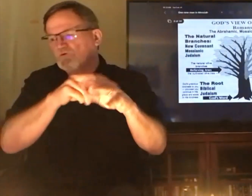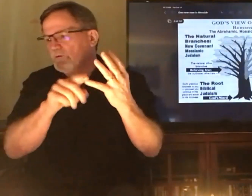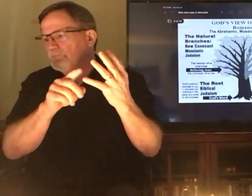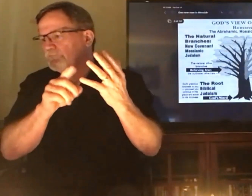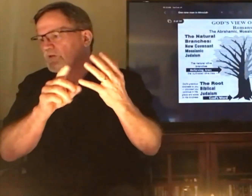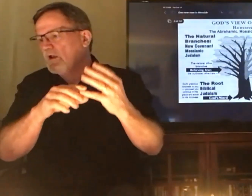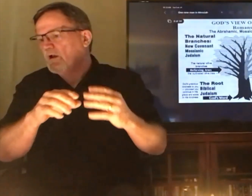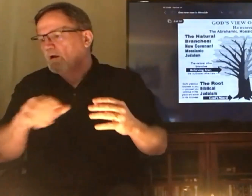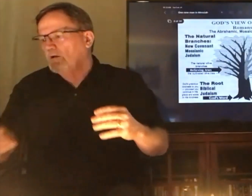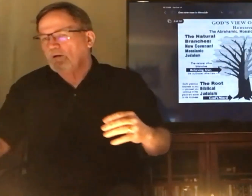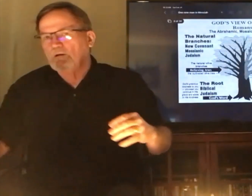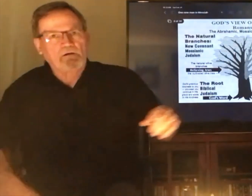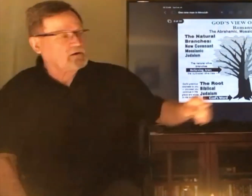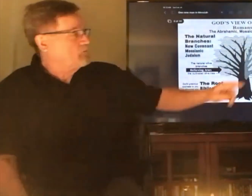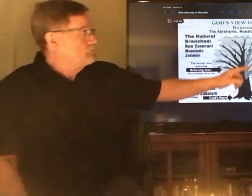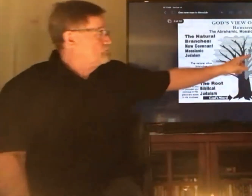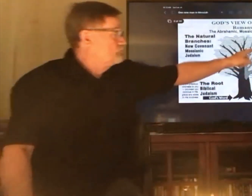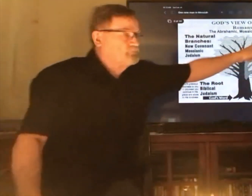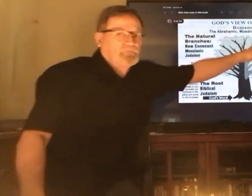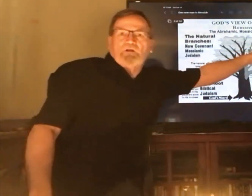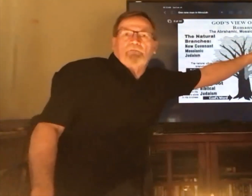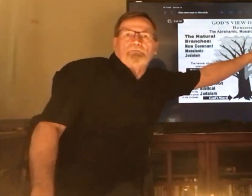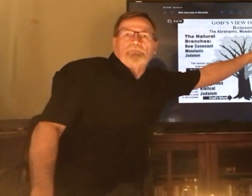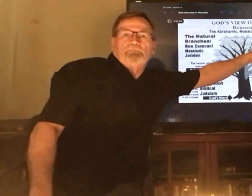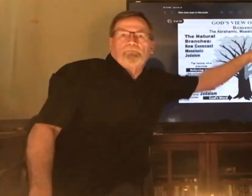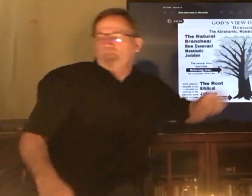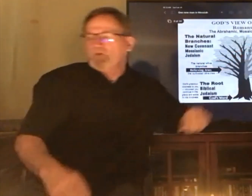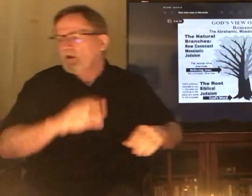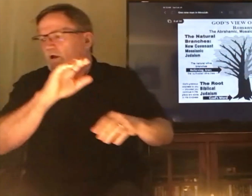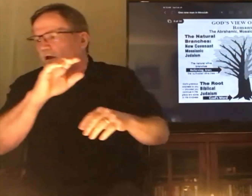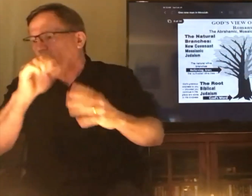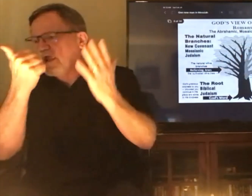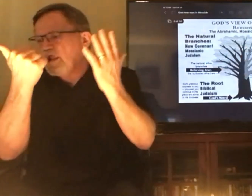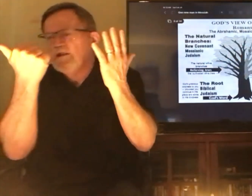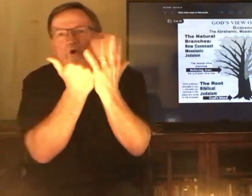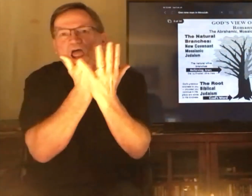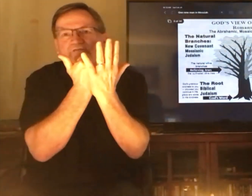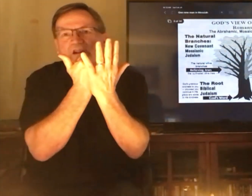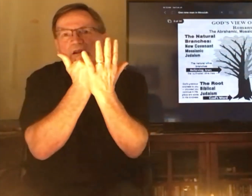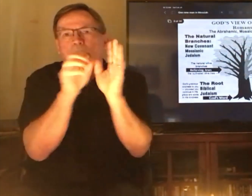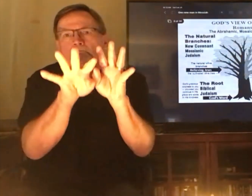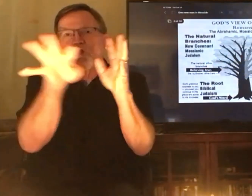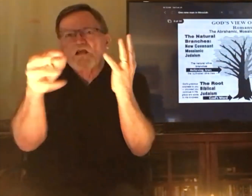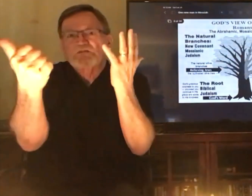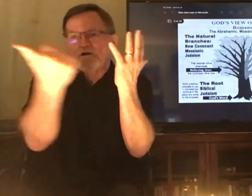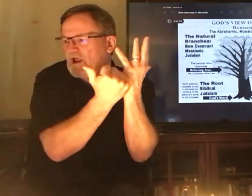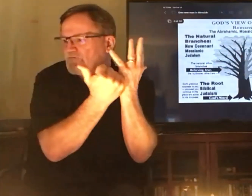that feed the and from the root. Hallelujah.